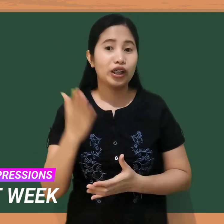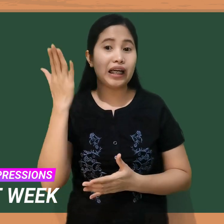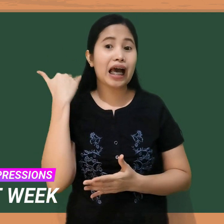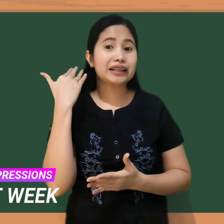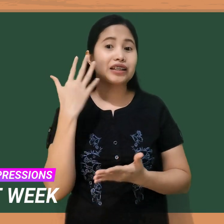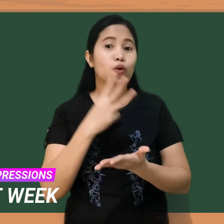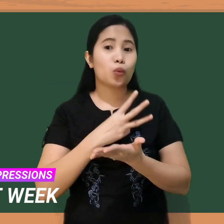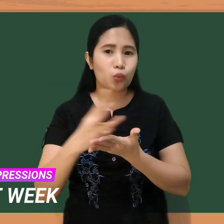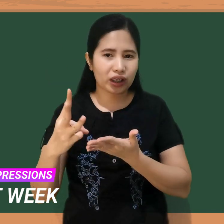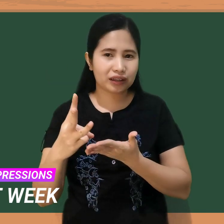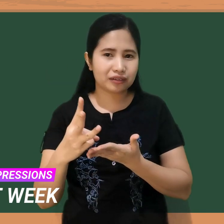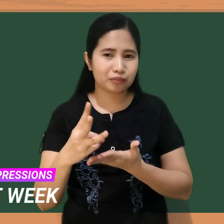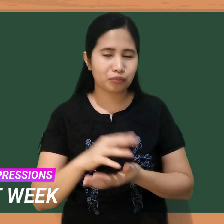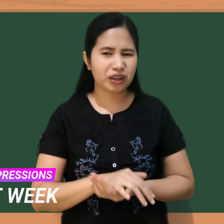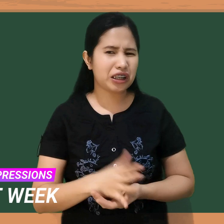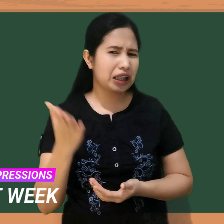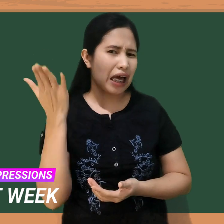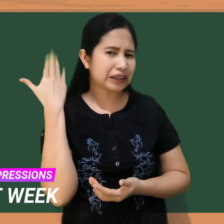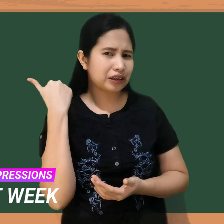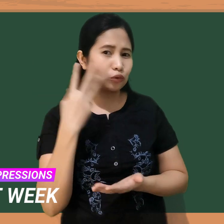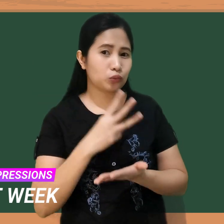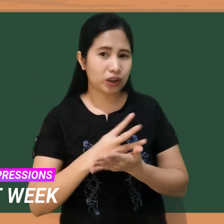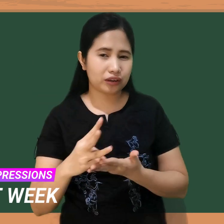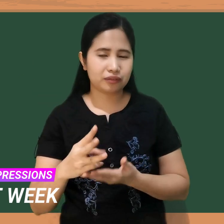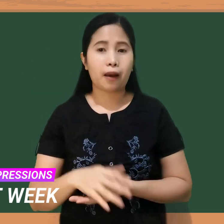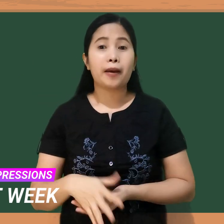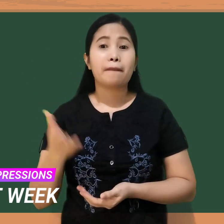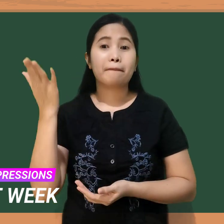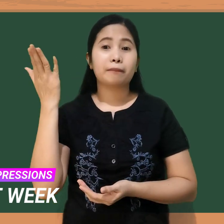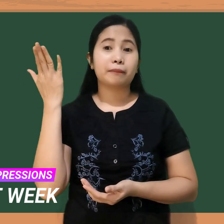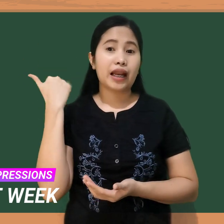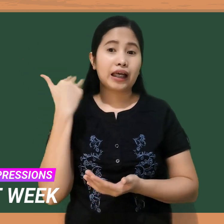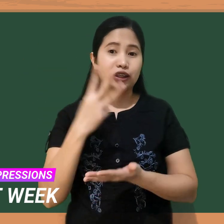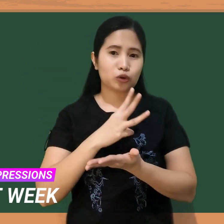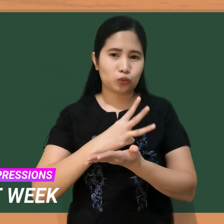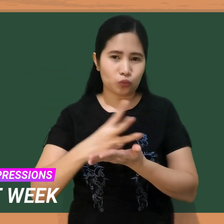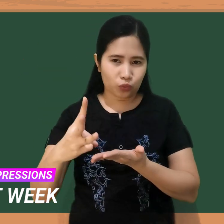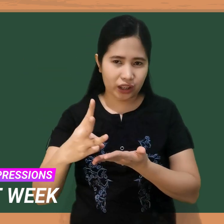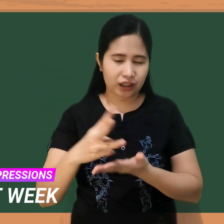Or last week. Meaning last week. Last week.